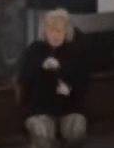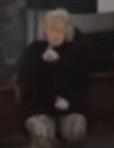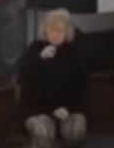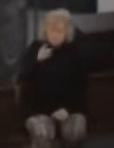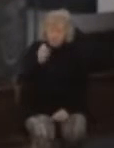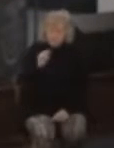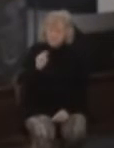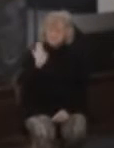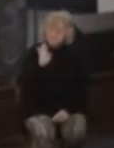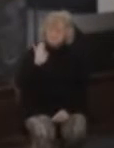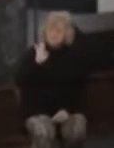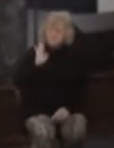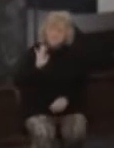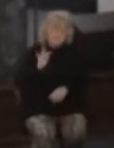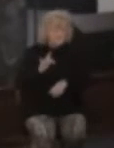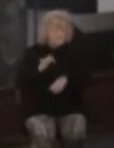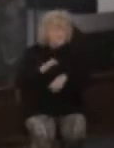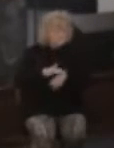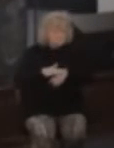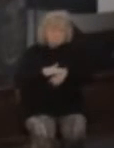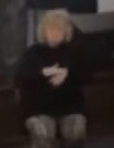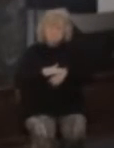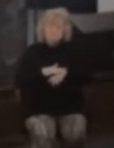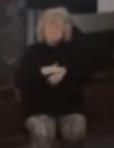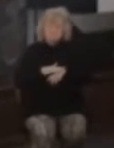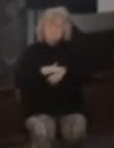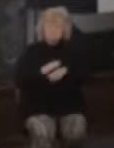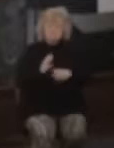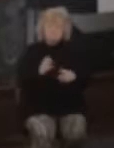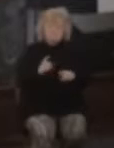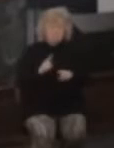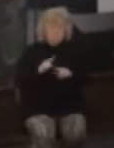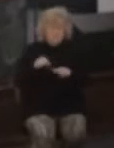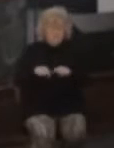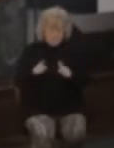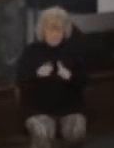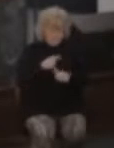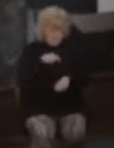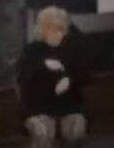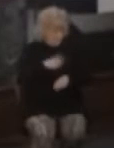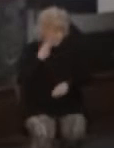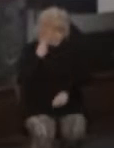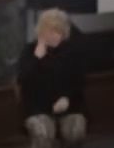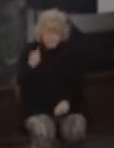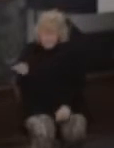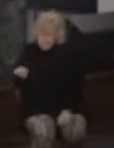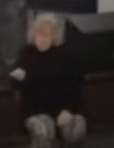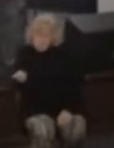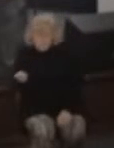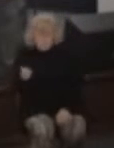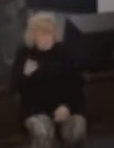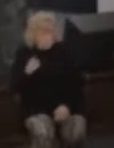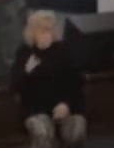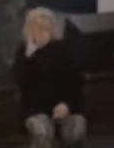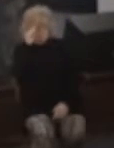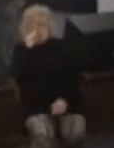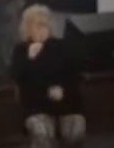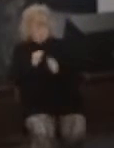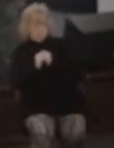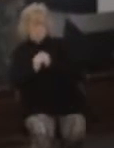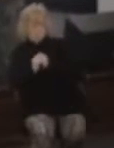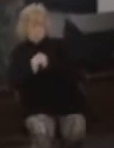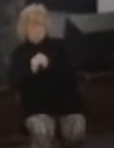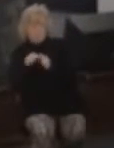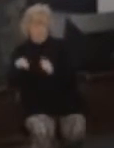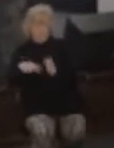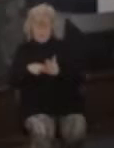briefly in this sermon series towards the beginning, but this is the first time that we see David and Jonathan together. And this verse